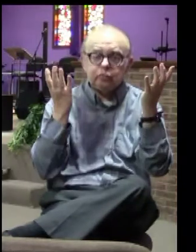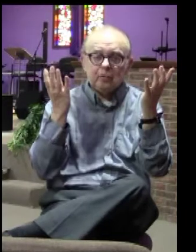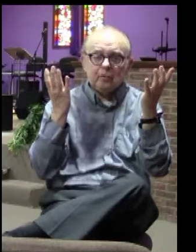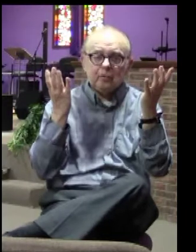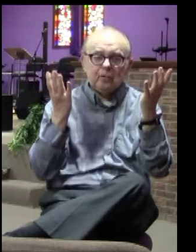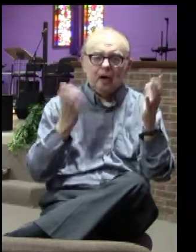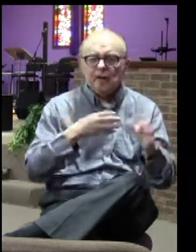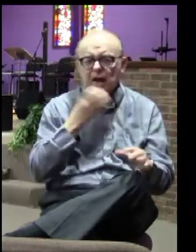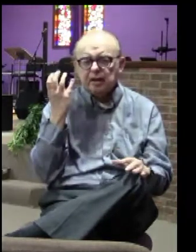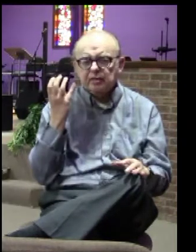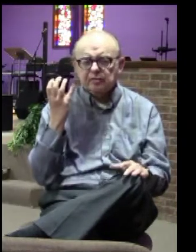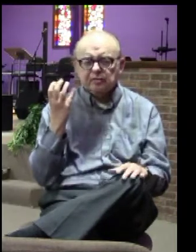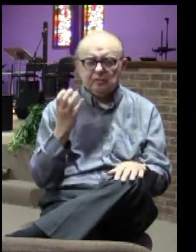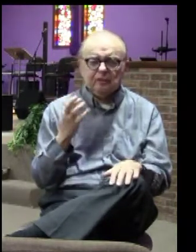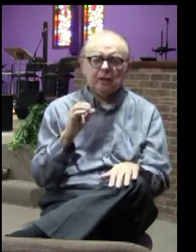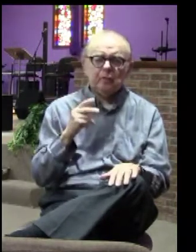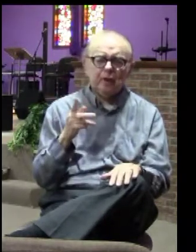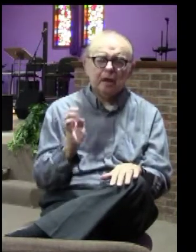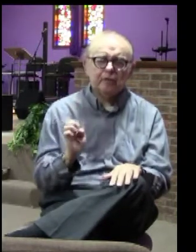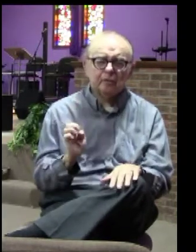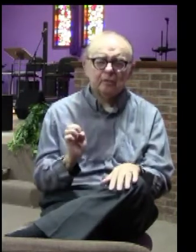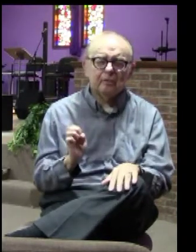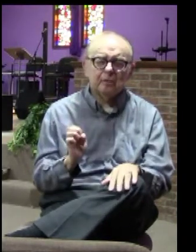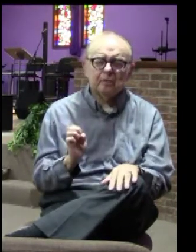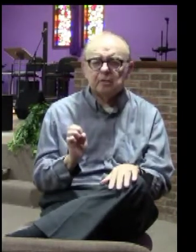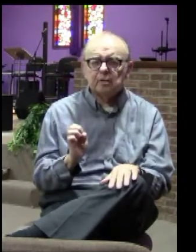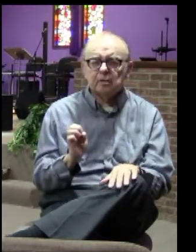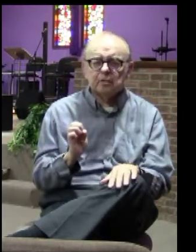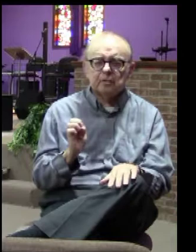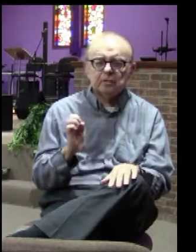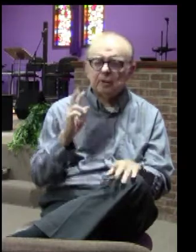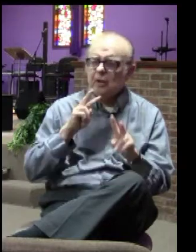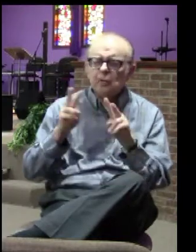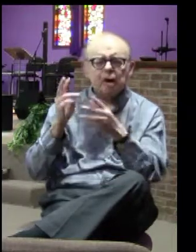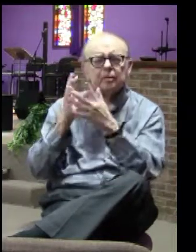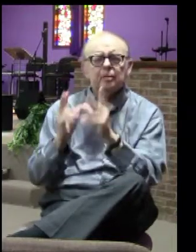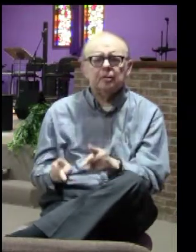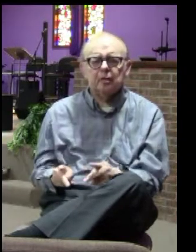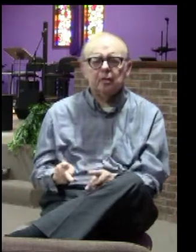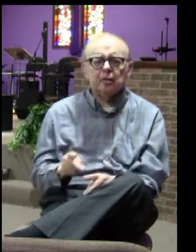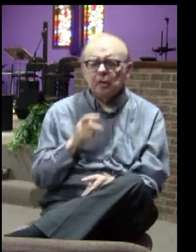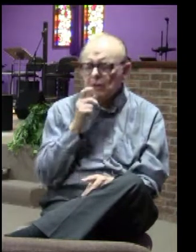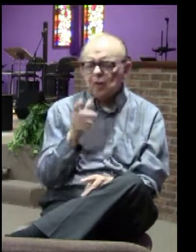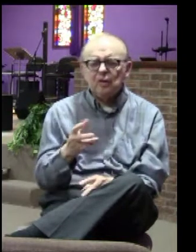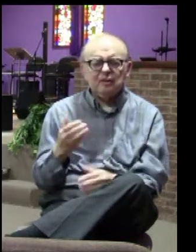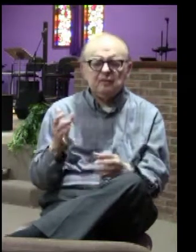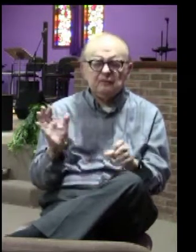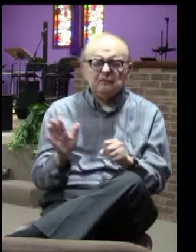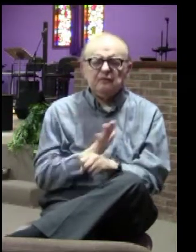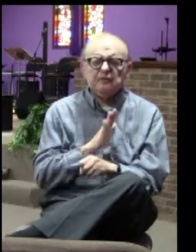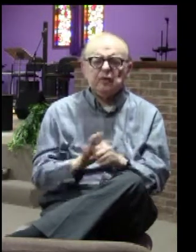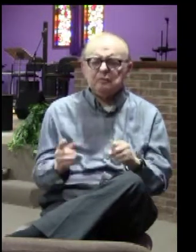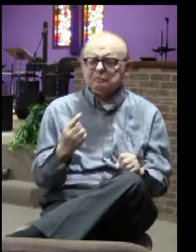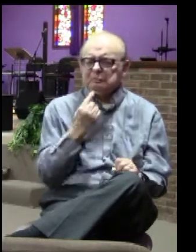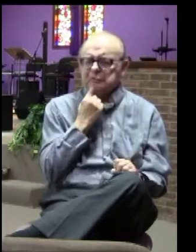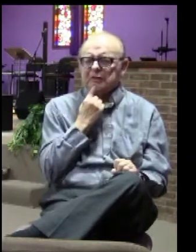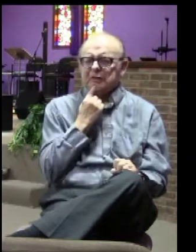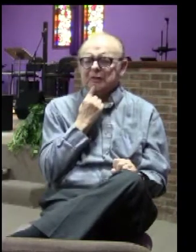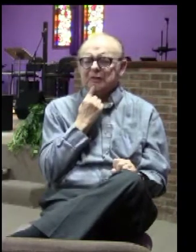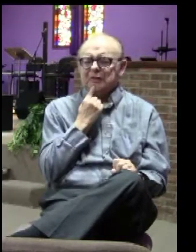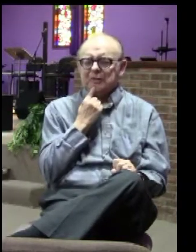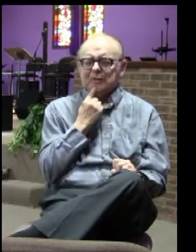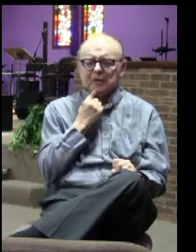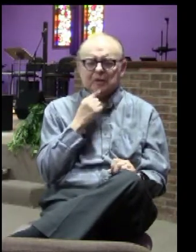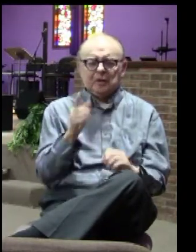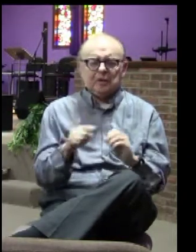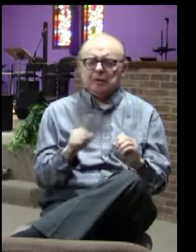of anger and rage. You ever watch somebody who's consumed with bitterness and been around